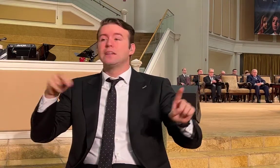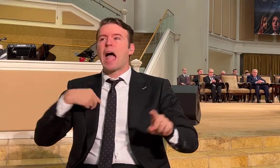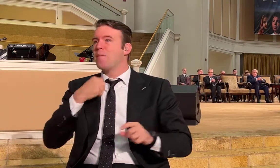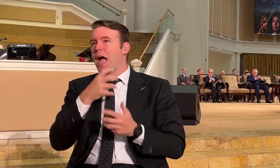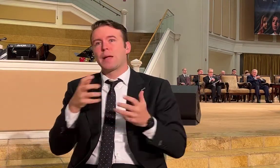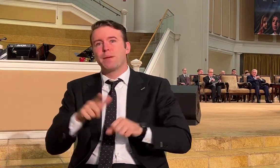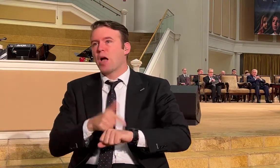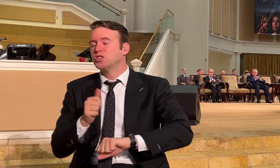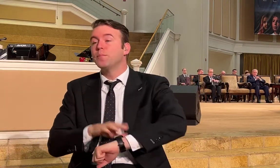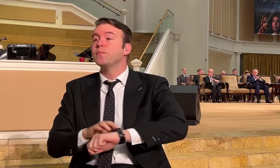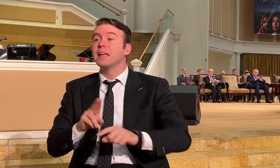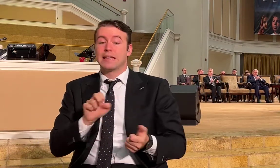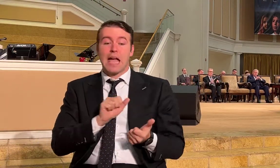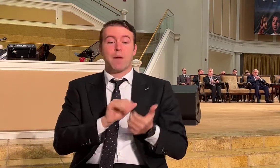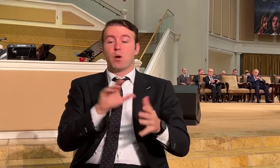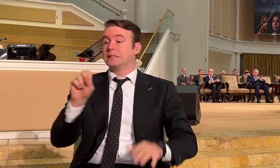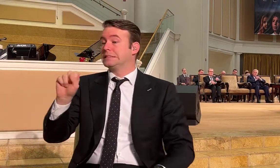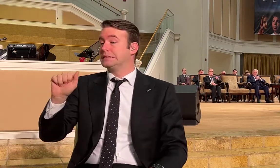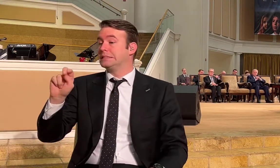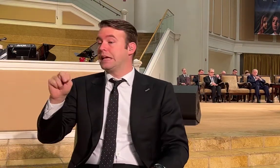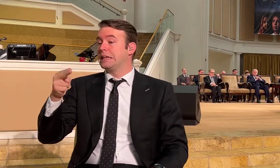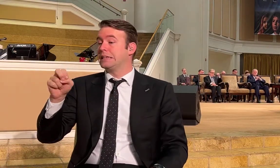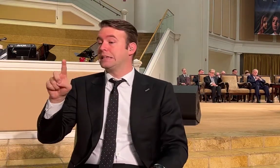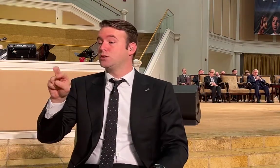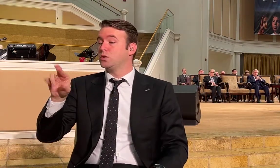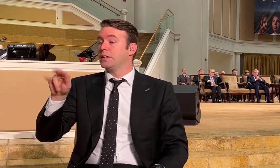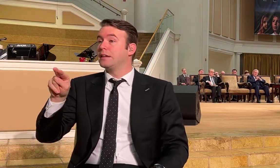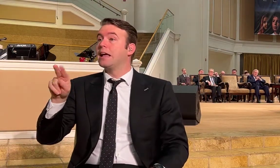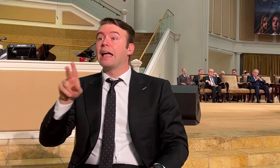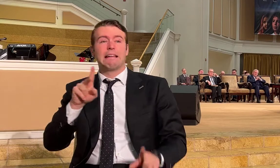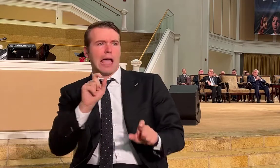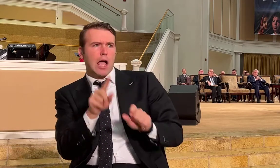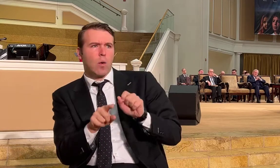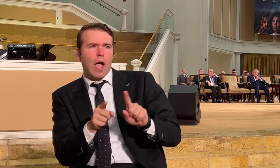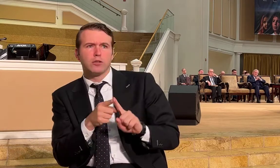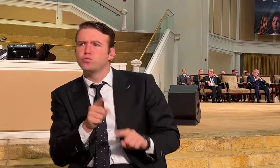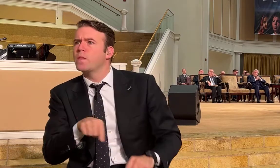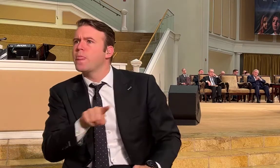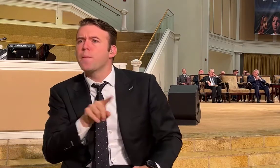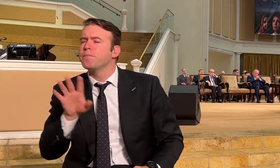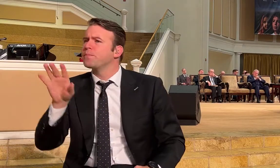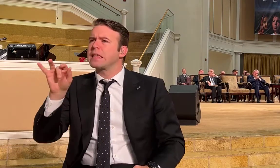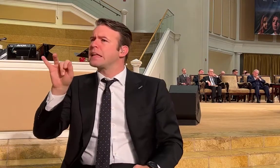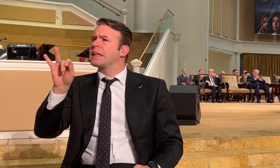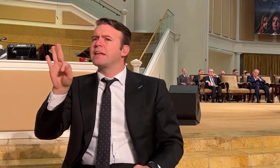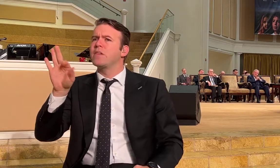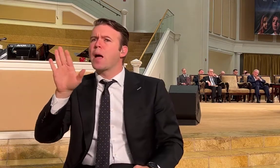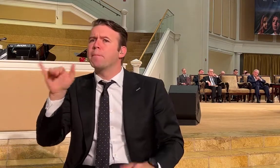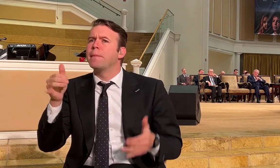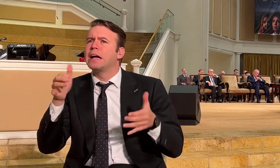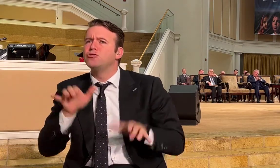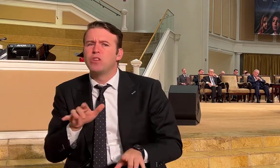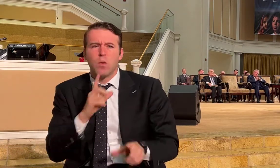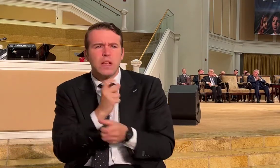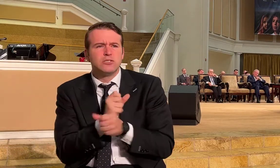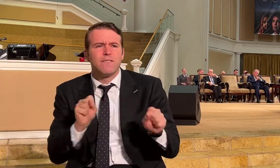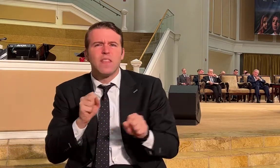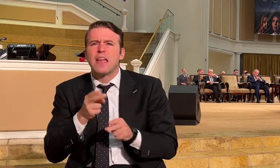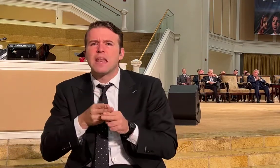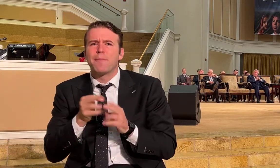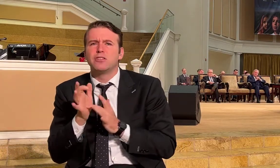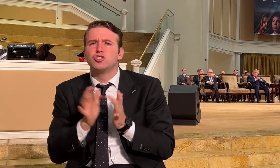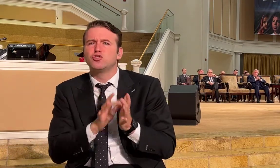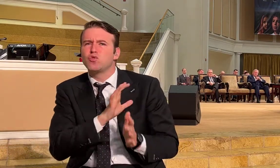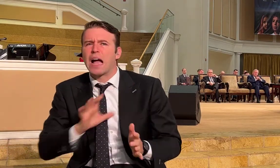longer. But he approaches the Sanhedrin and he inquires to them if by chance he would deliver the one called Jesus Christ